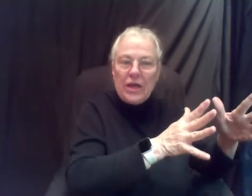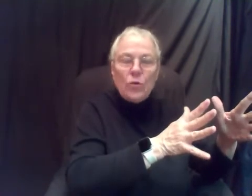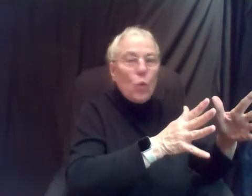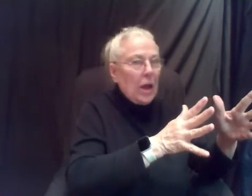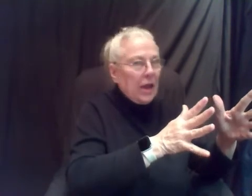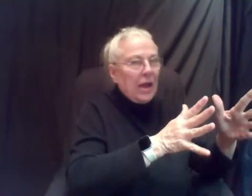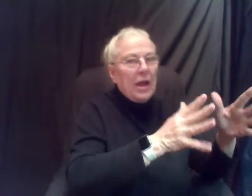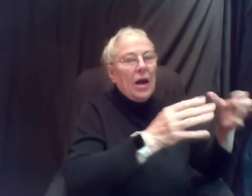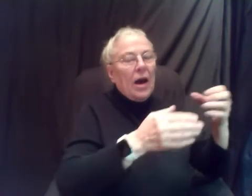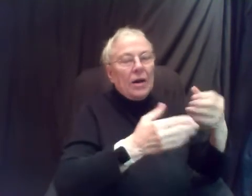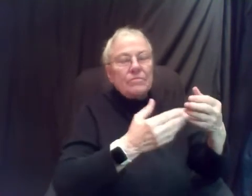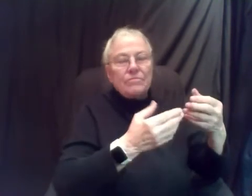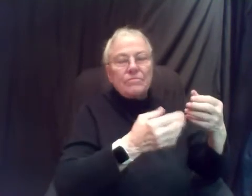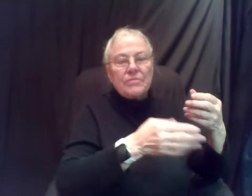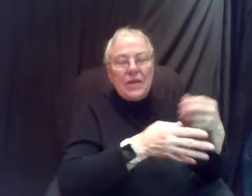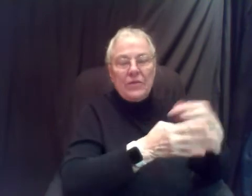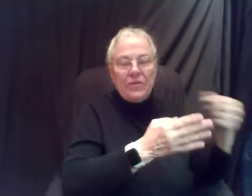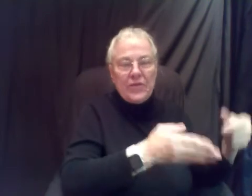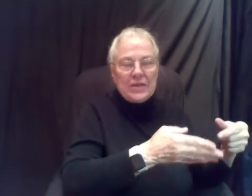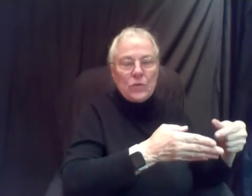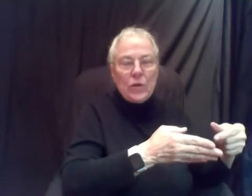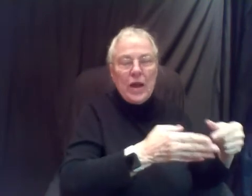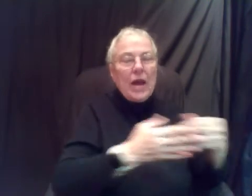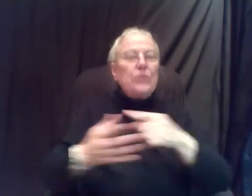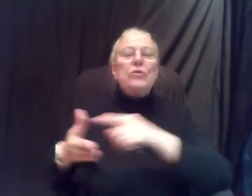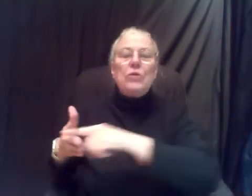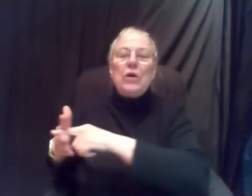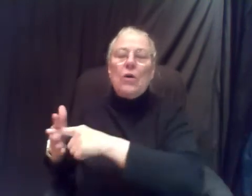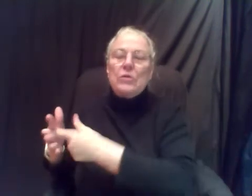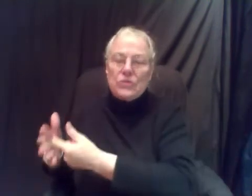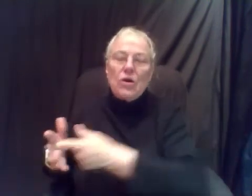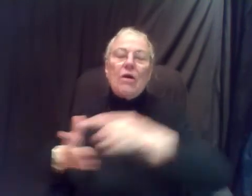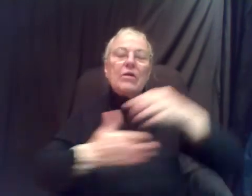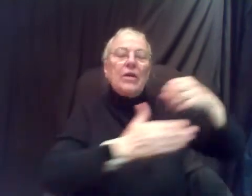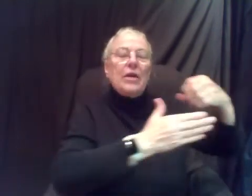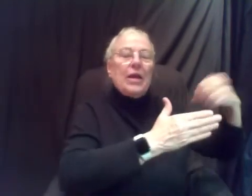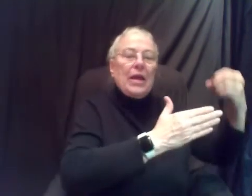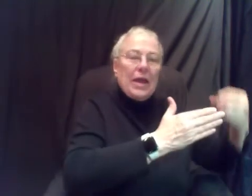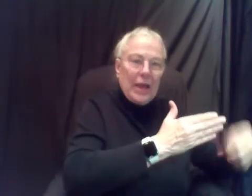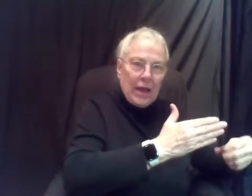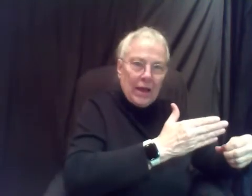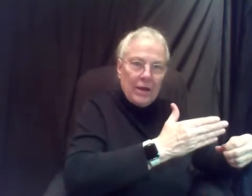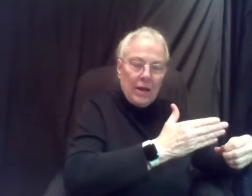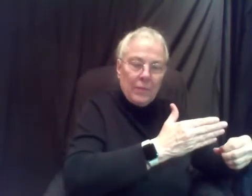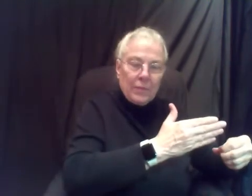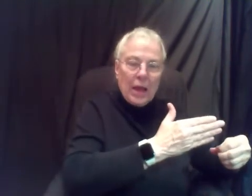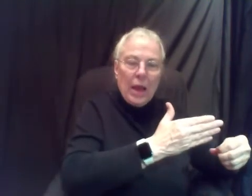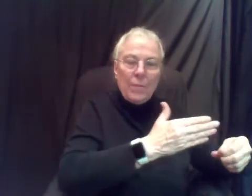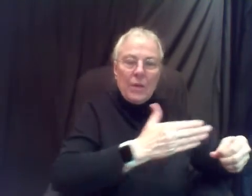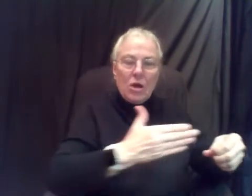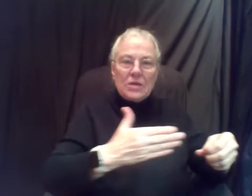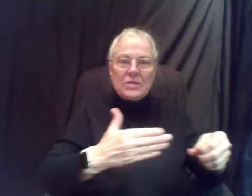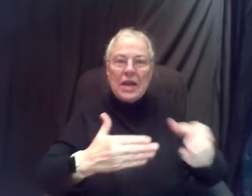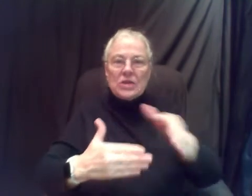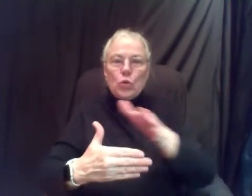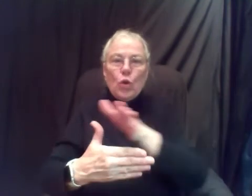way. In this one I do start, end, because the next word